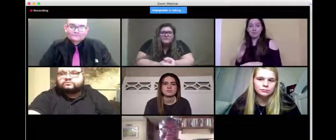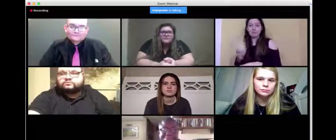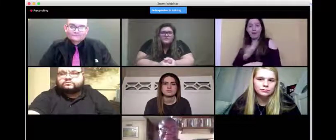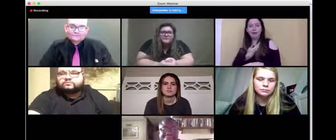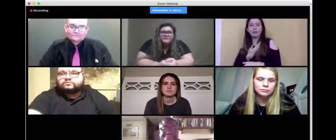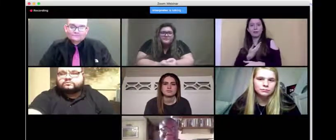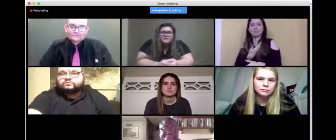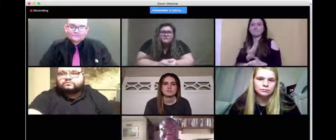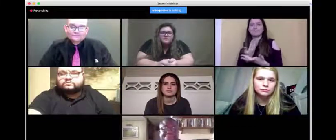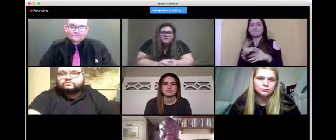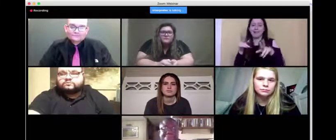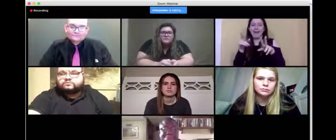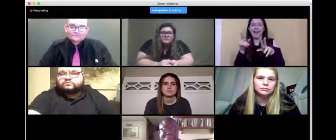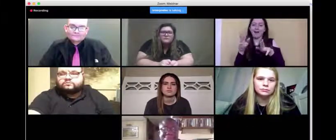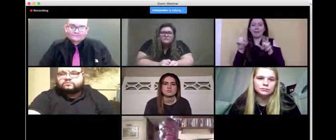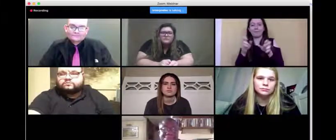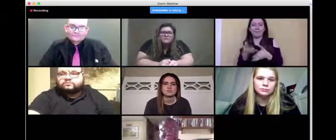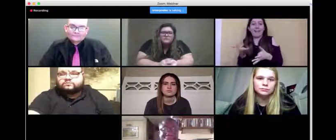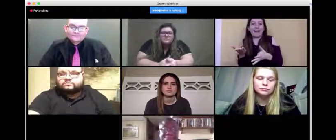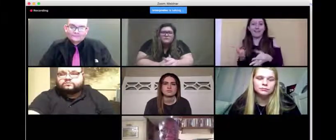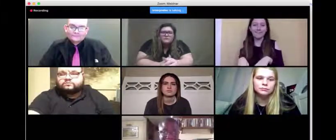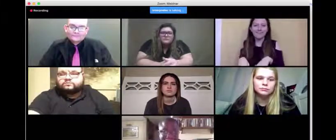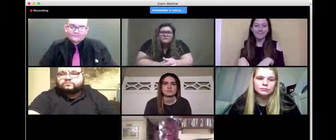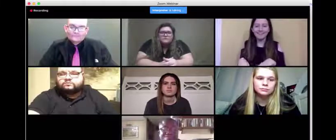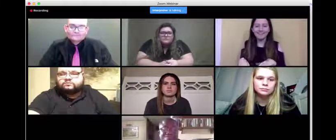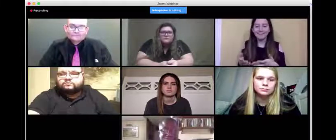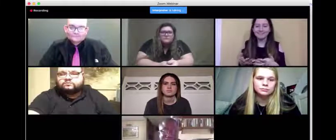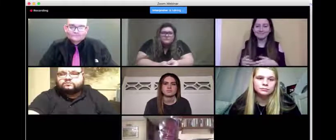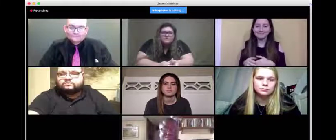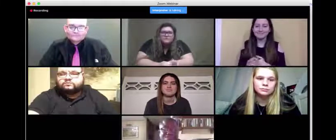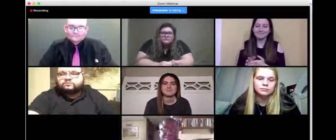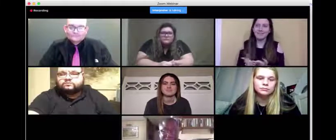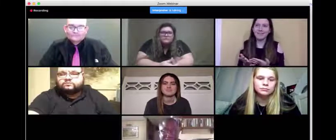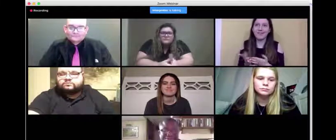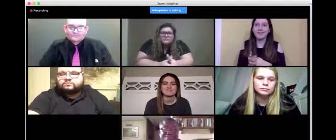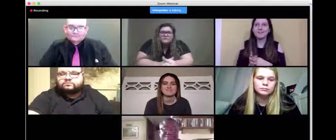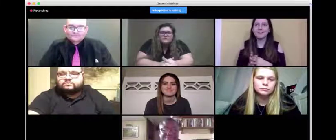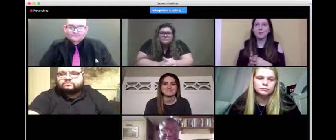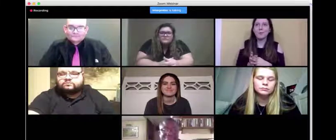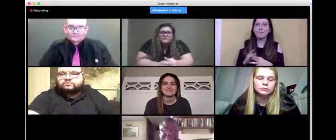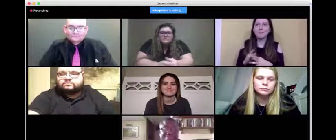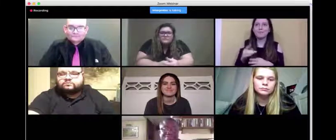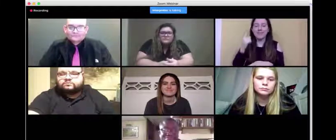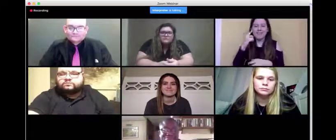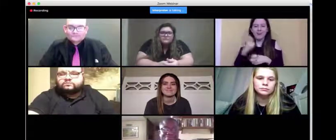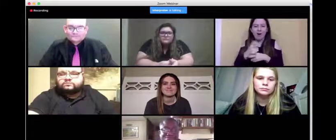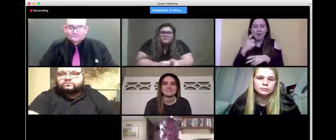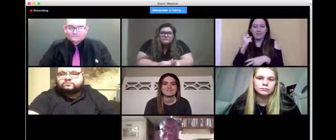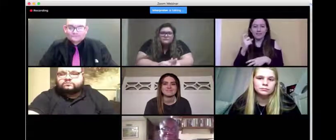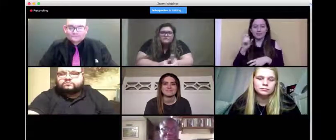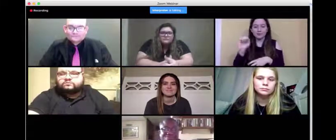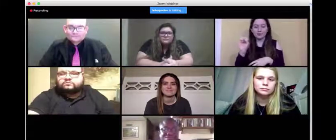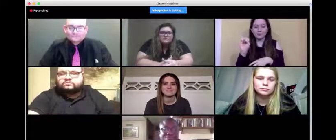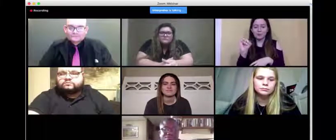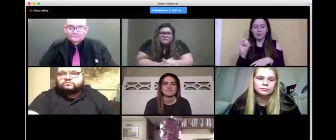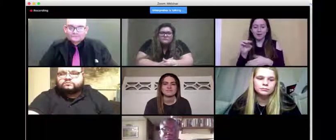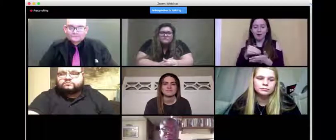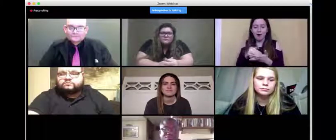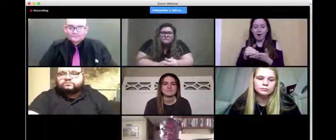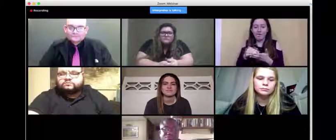So I think it's hard because social media often, hearing people think, well, they